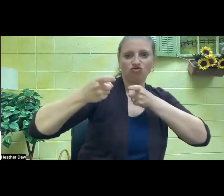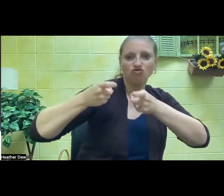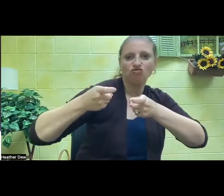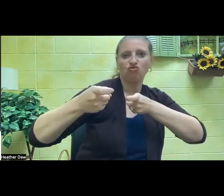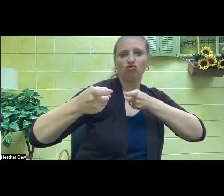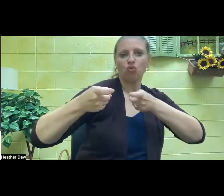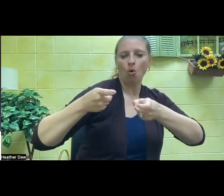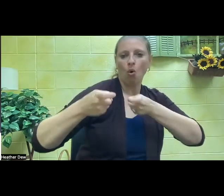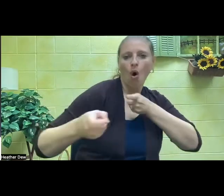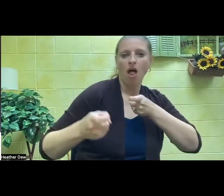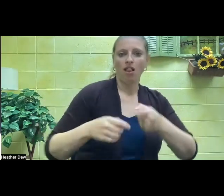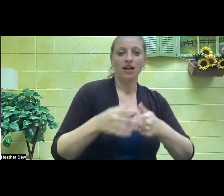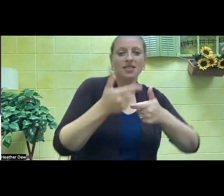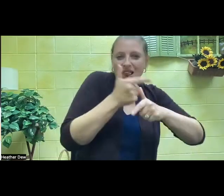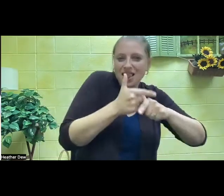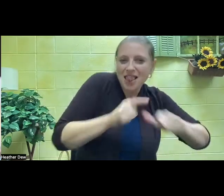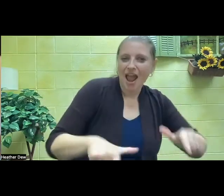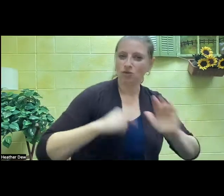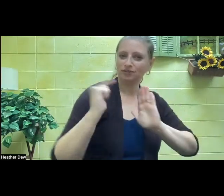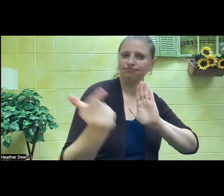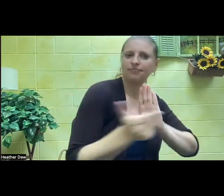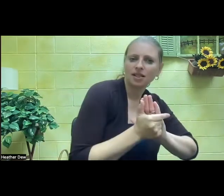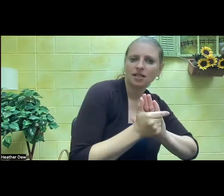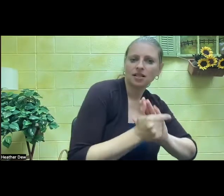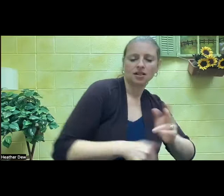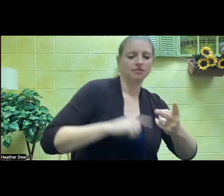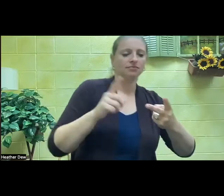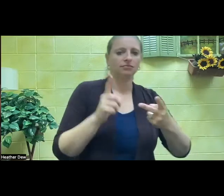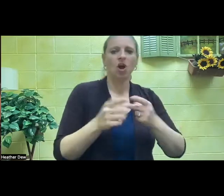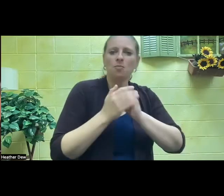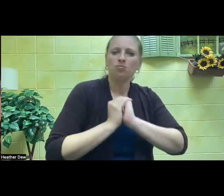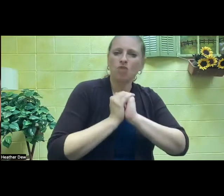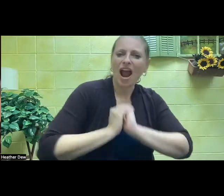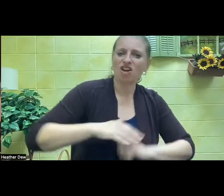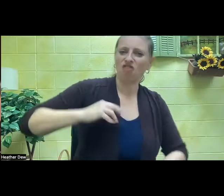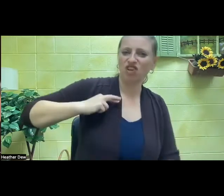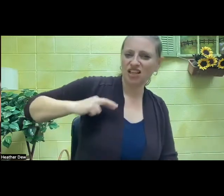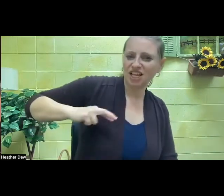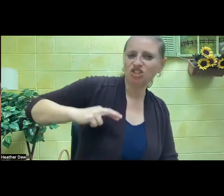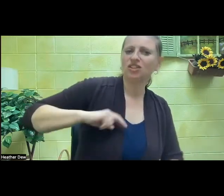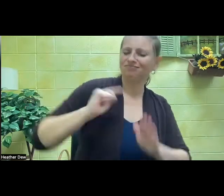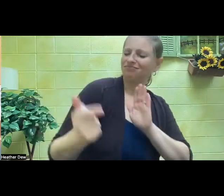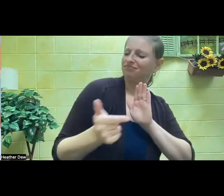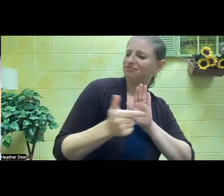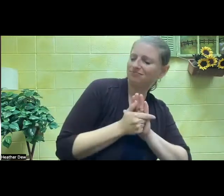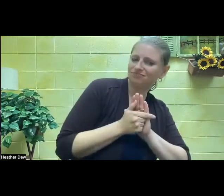pray like he wanted or even sing like he wanted. There he is.